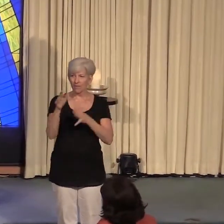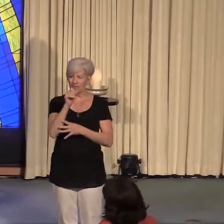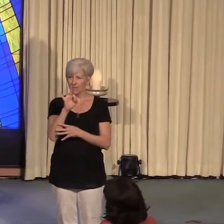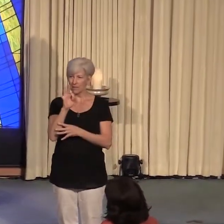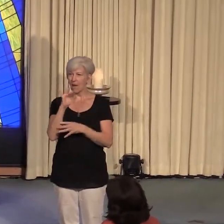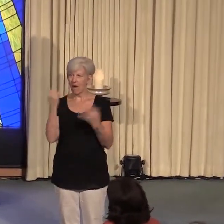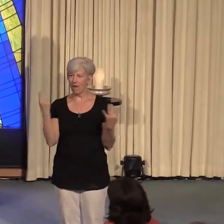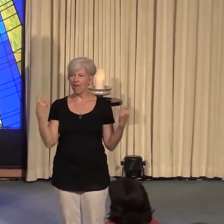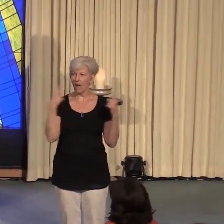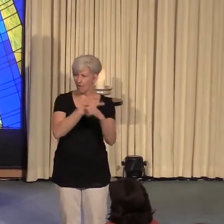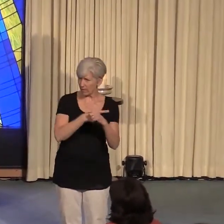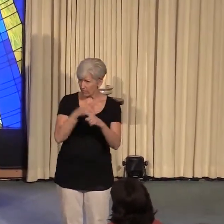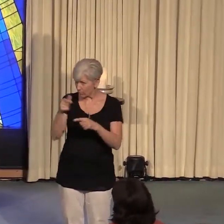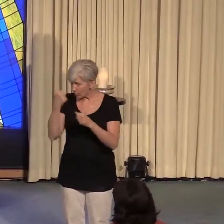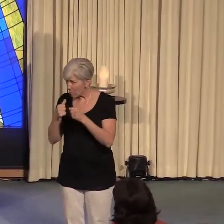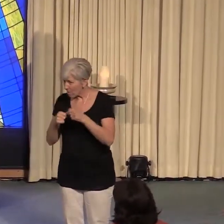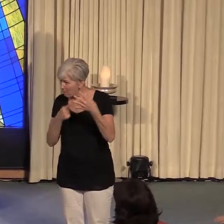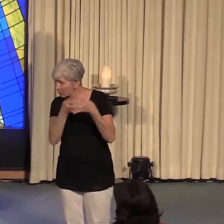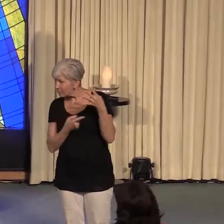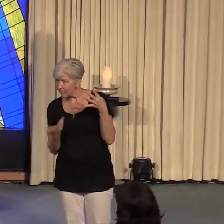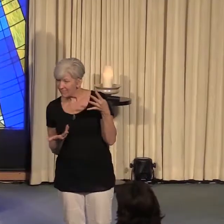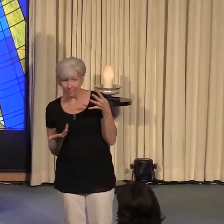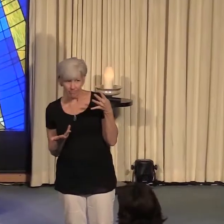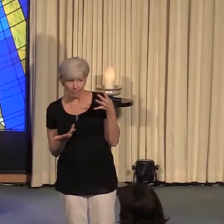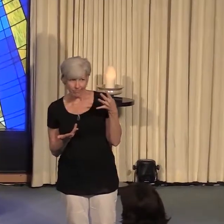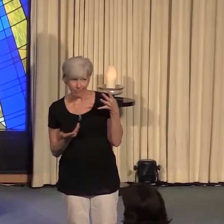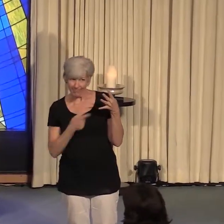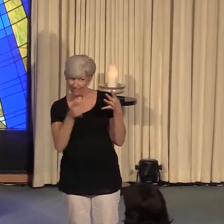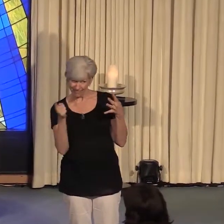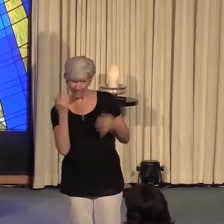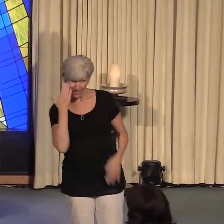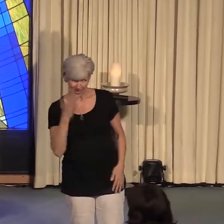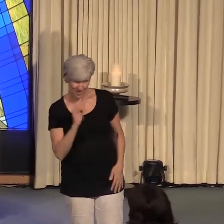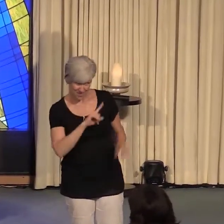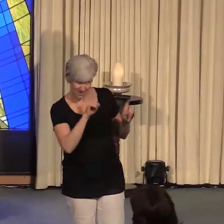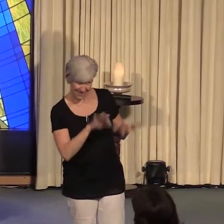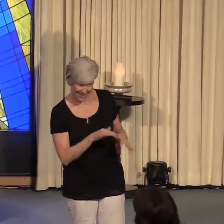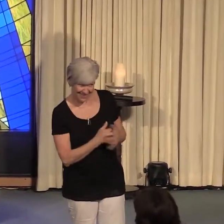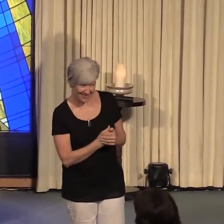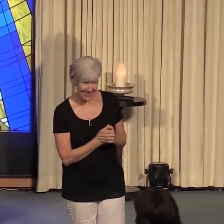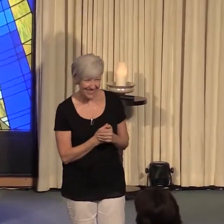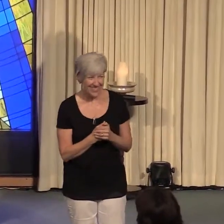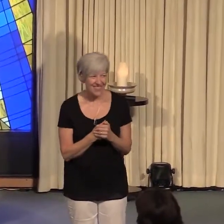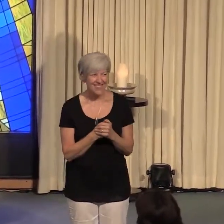remember what the 4 winds of conflict are? You didn't know there was going to be a pop quiz, did you?